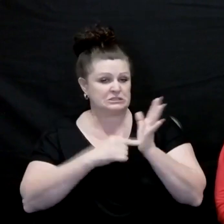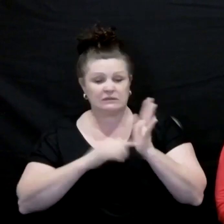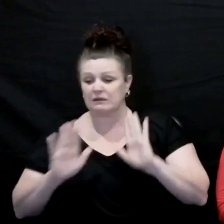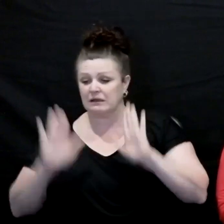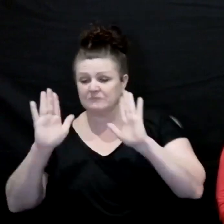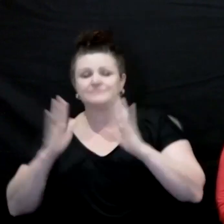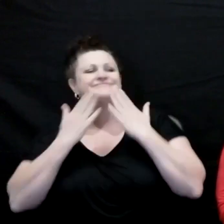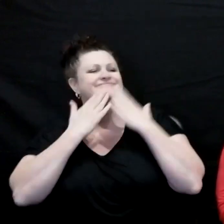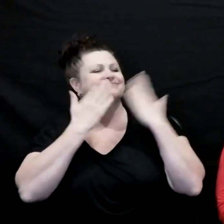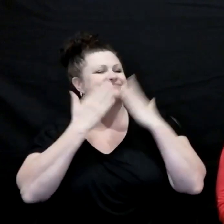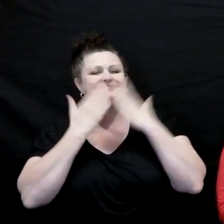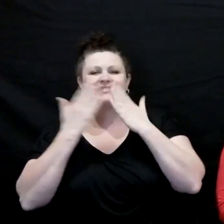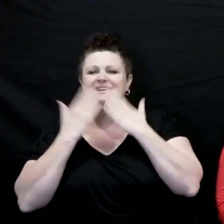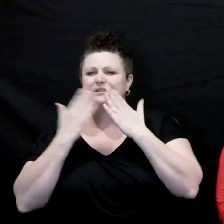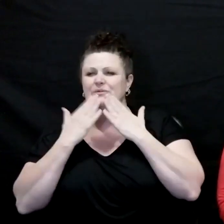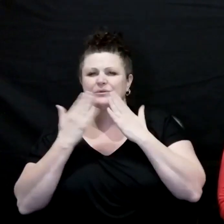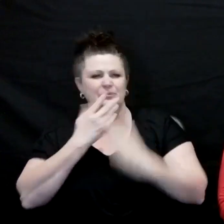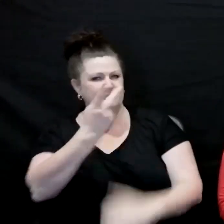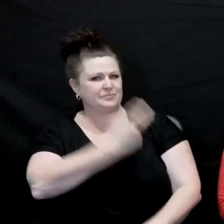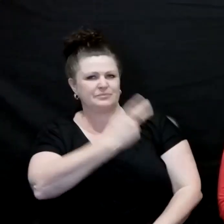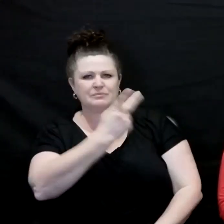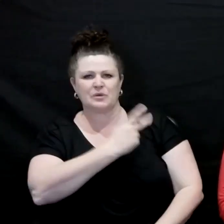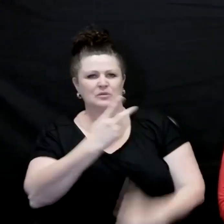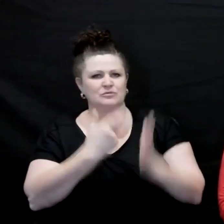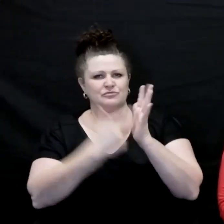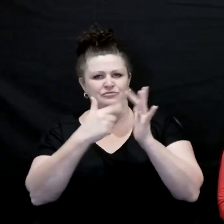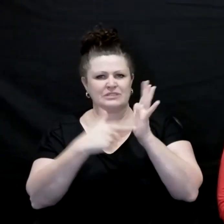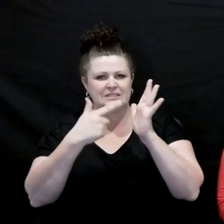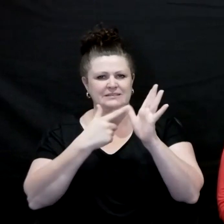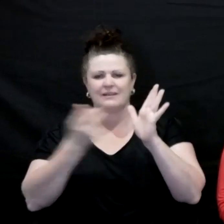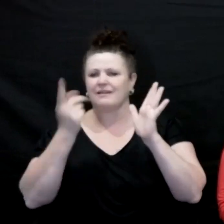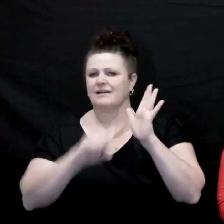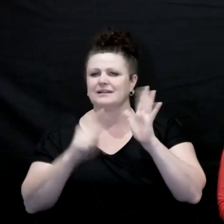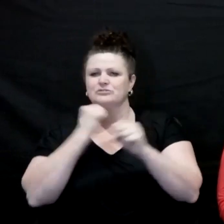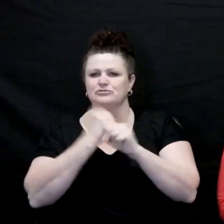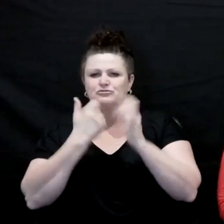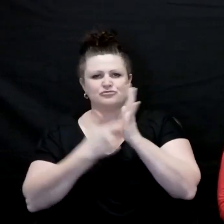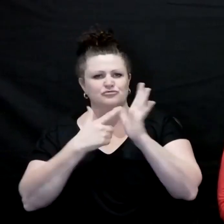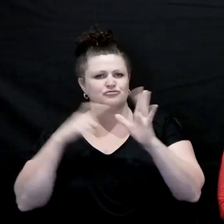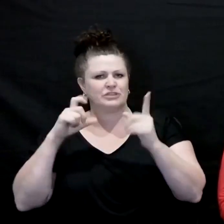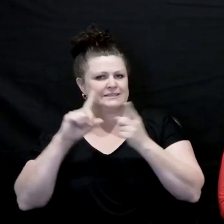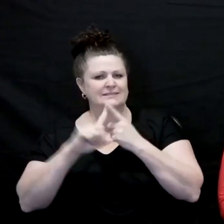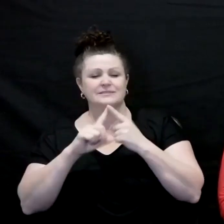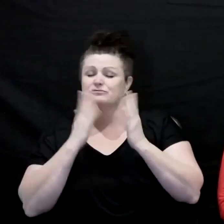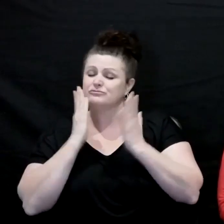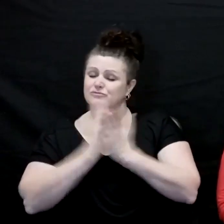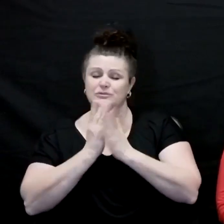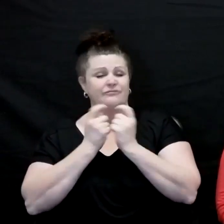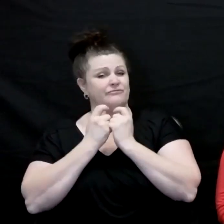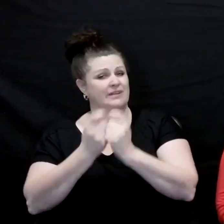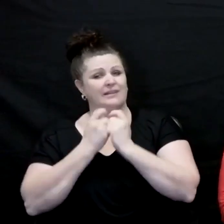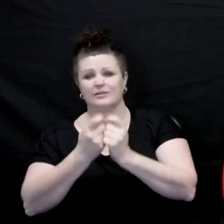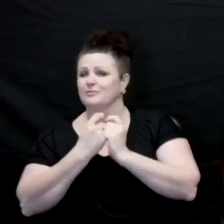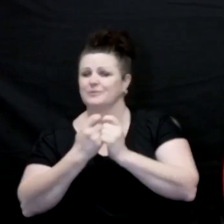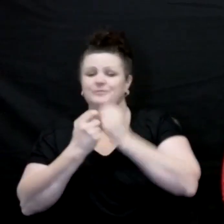Well, thank you again to our speakers, Rita and Grace. It's been really valuable, and